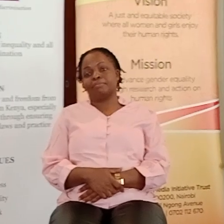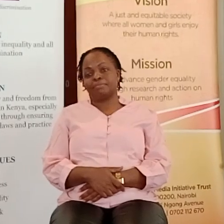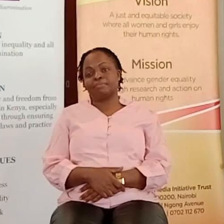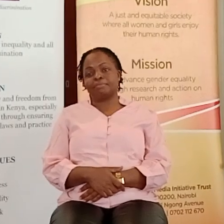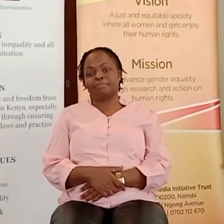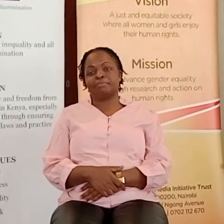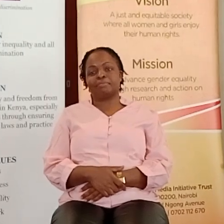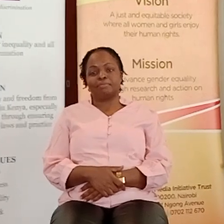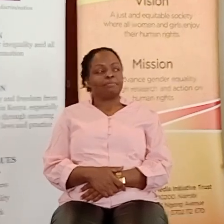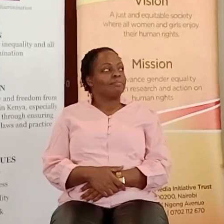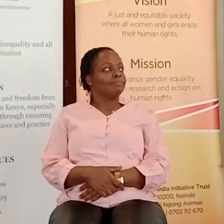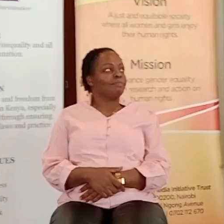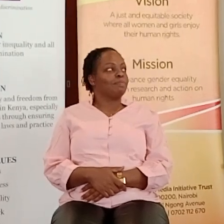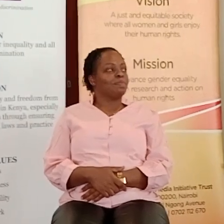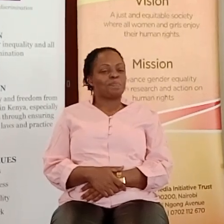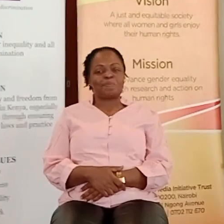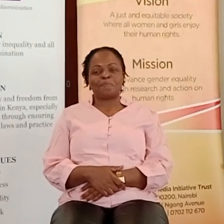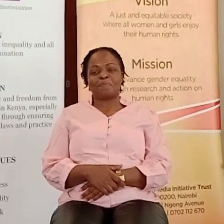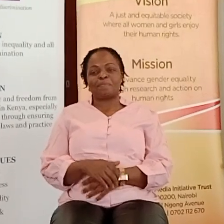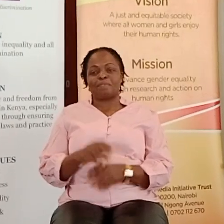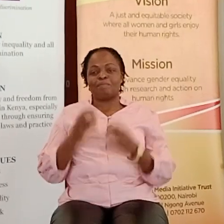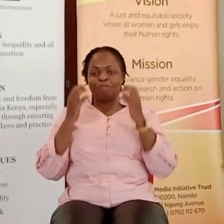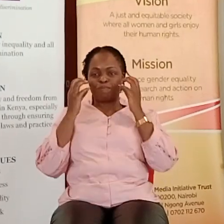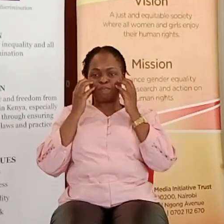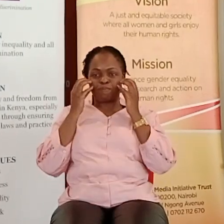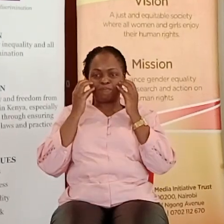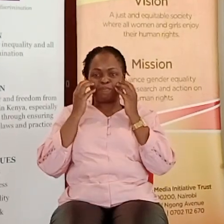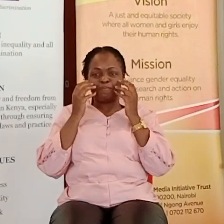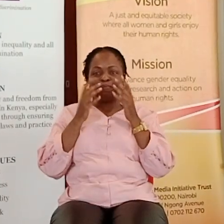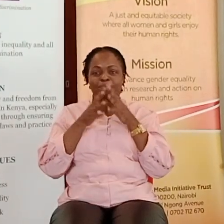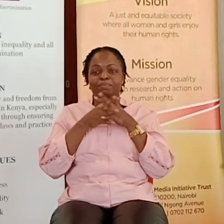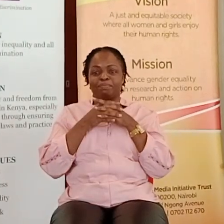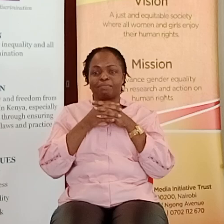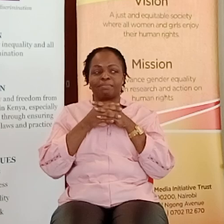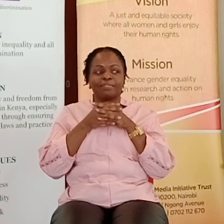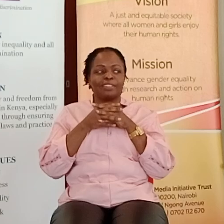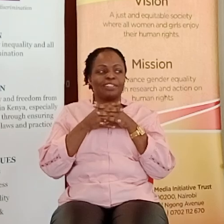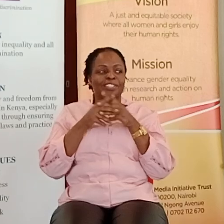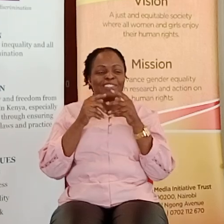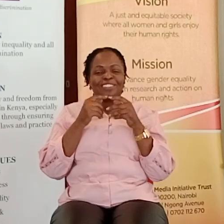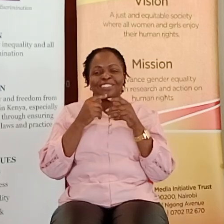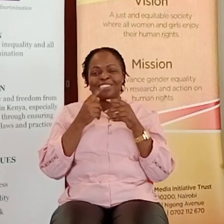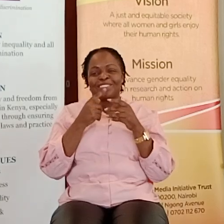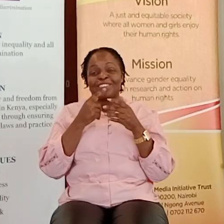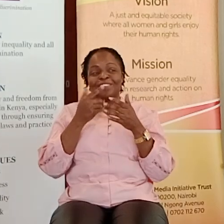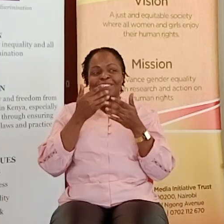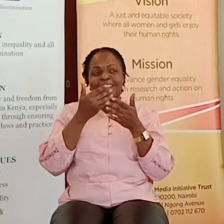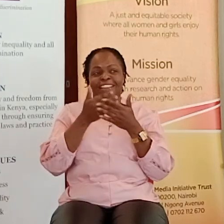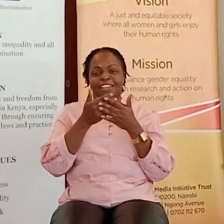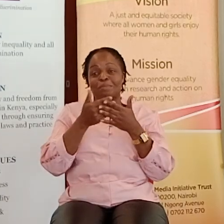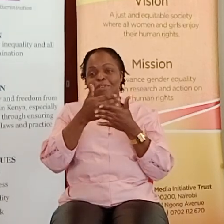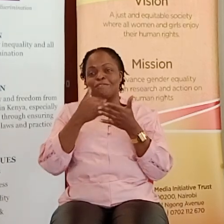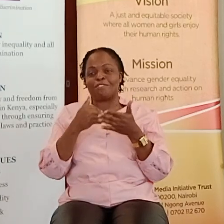Commissioner Koyet, the, the,